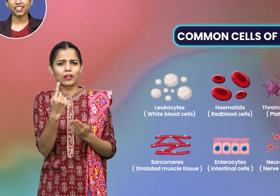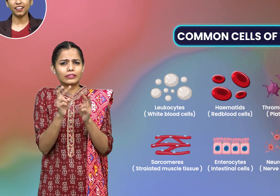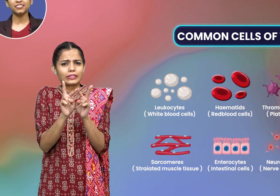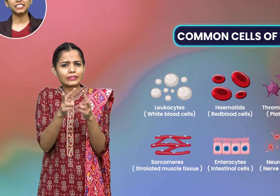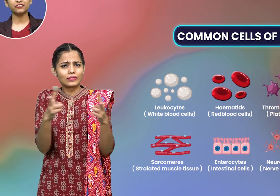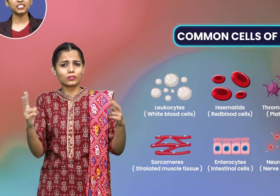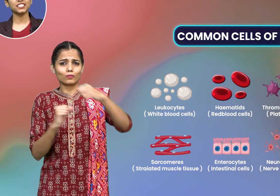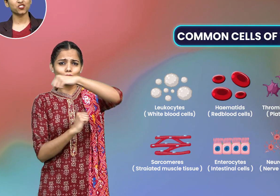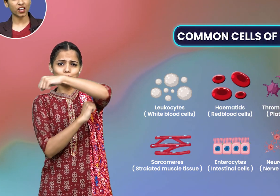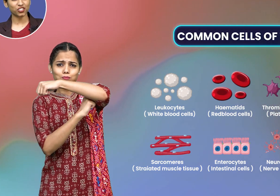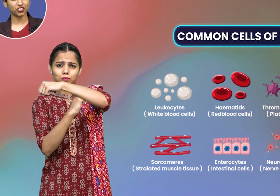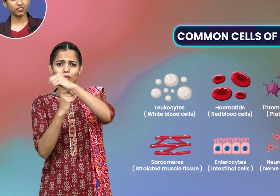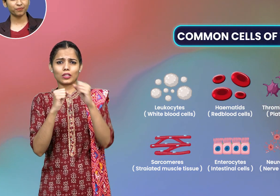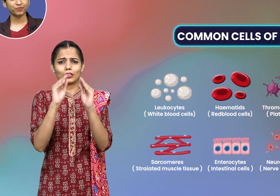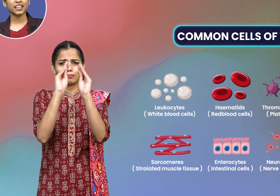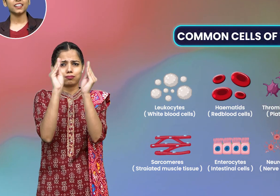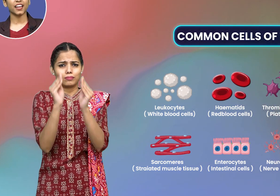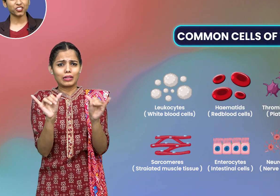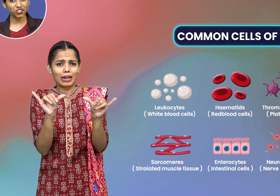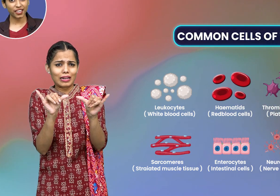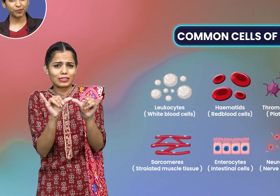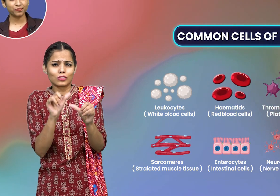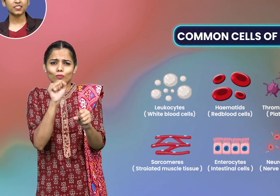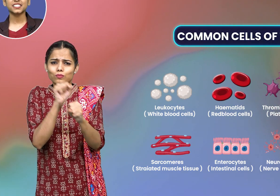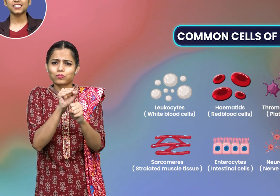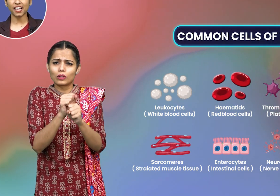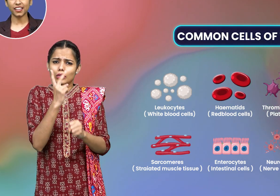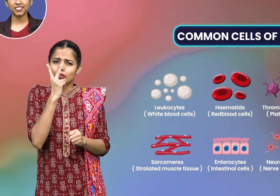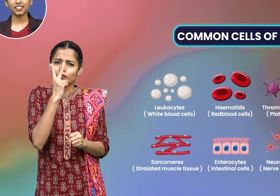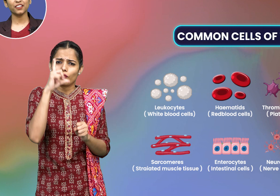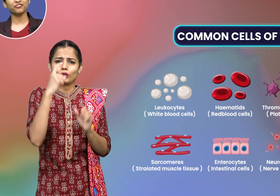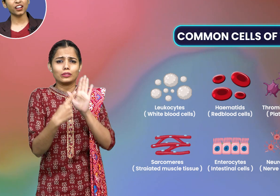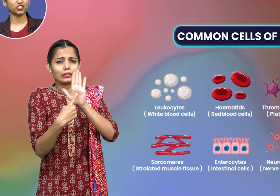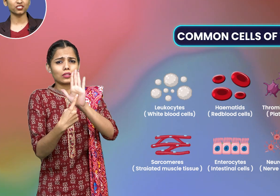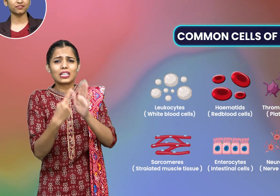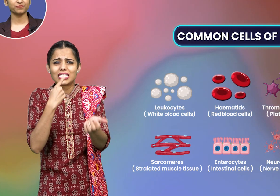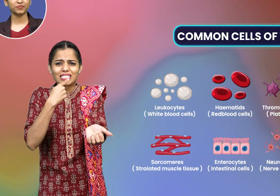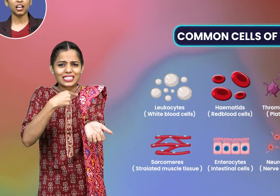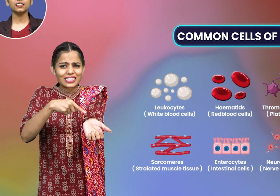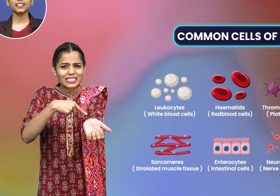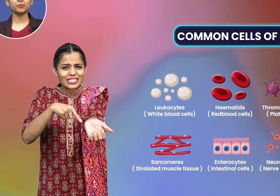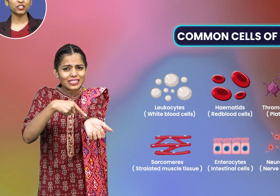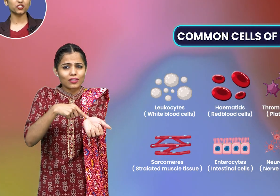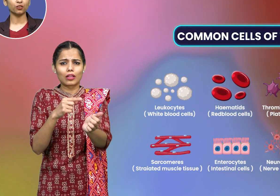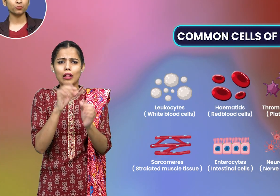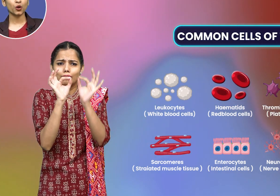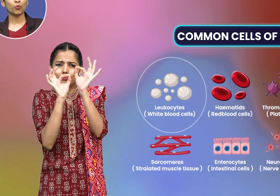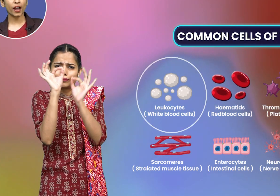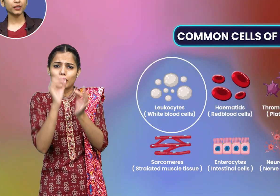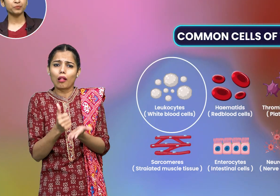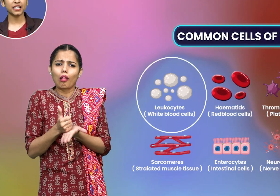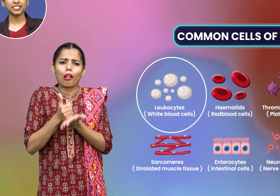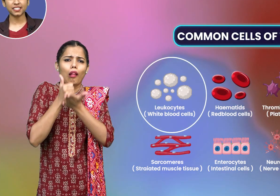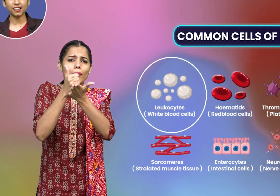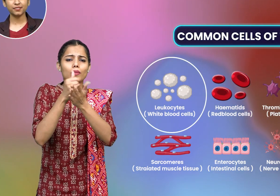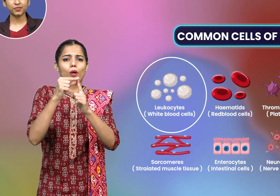Each cell differs in structure like shape, size and function. Look at the picture.